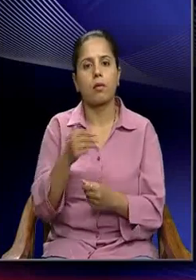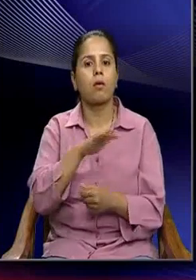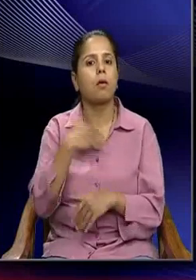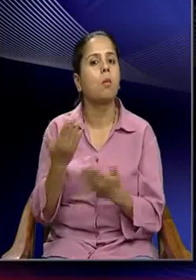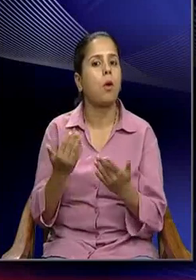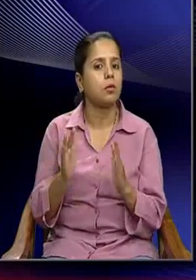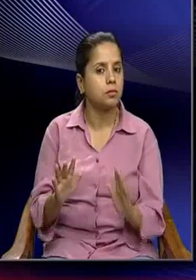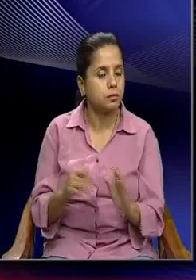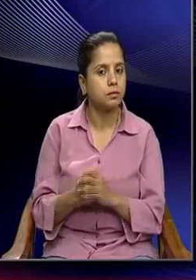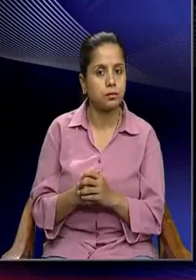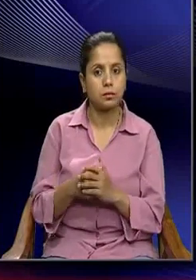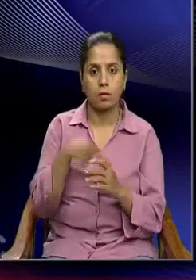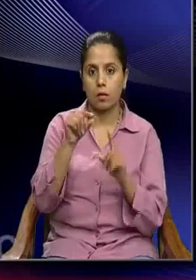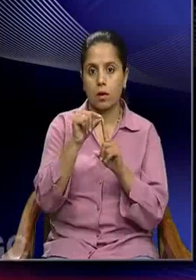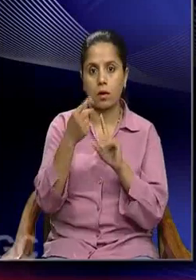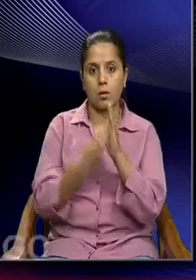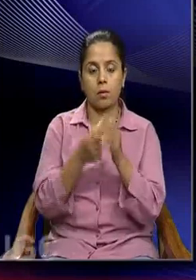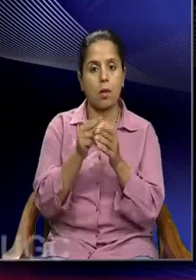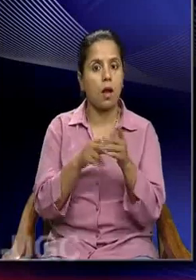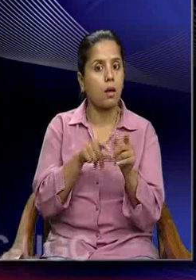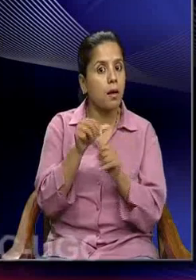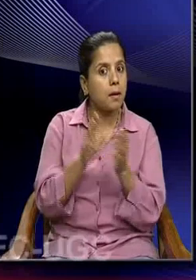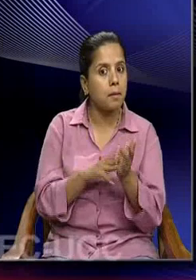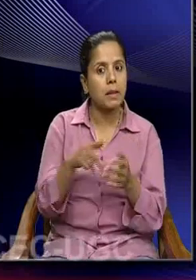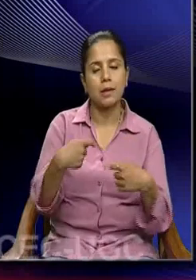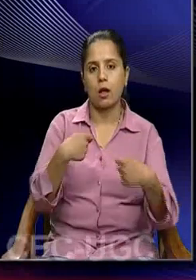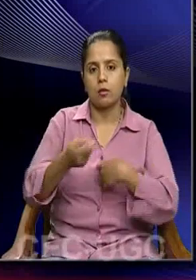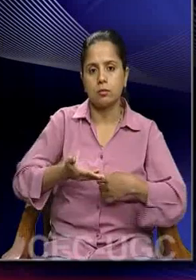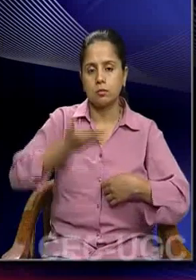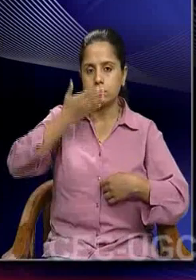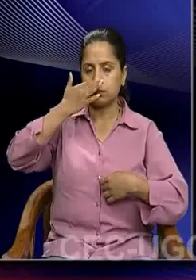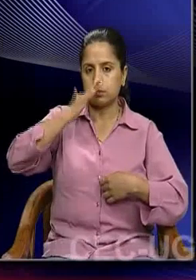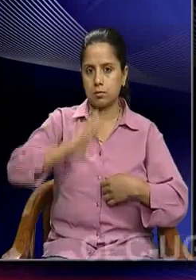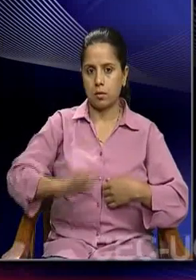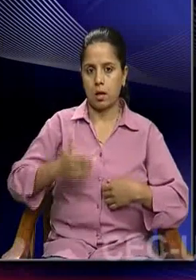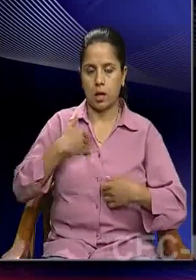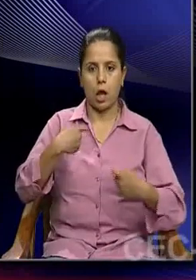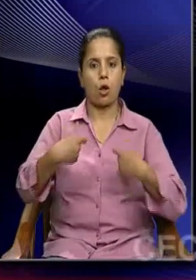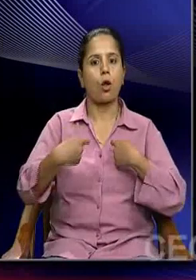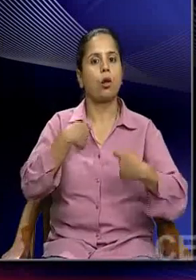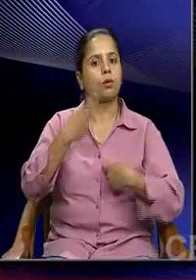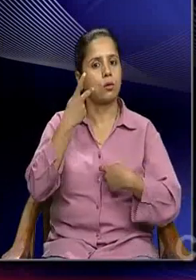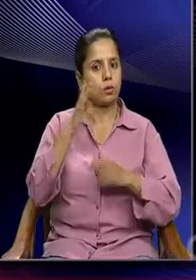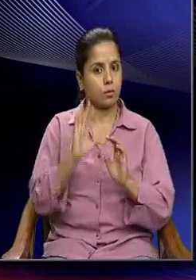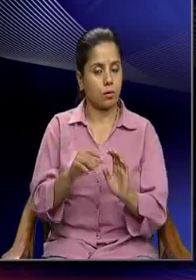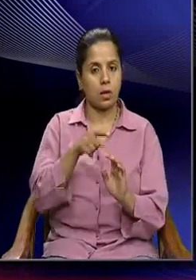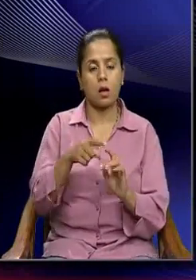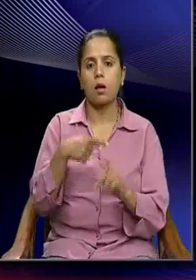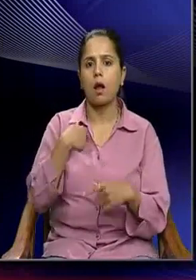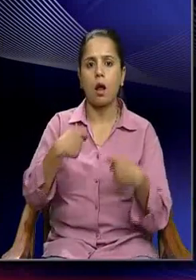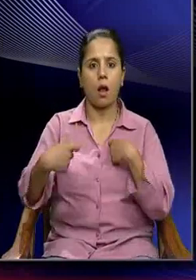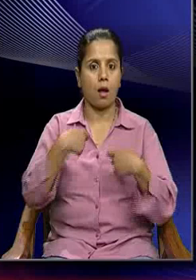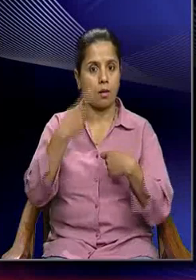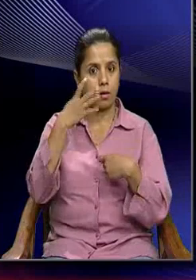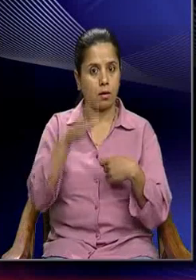So, pranayama here means to control the breath and deals with the regulation